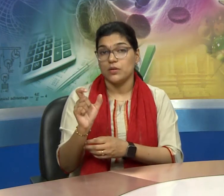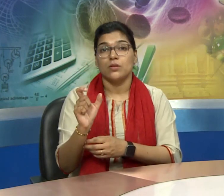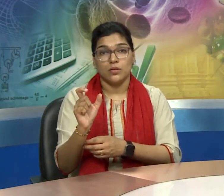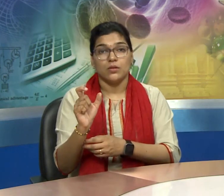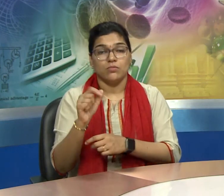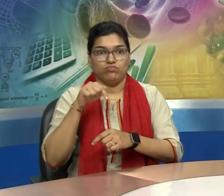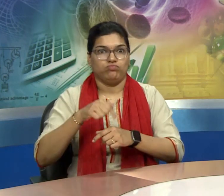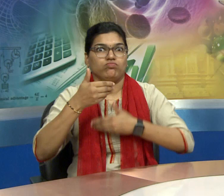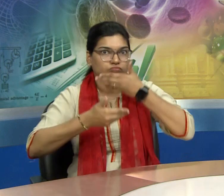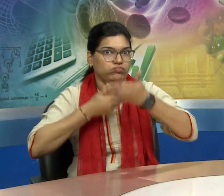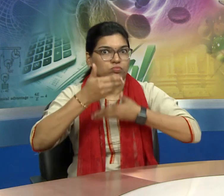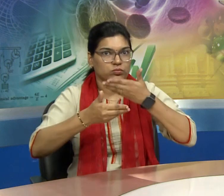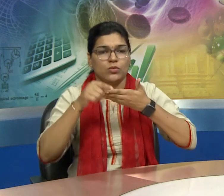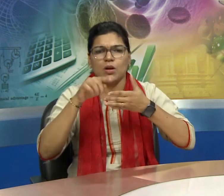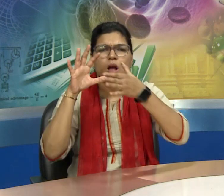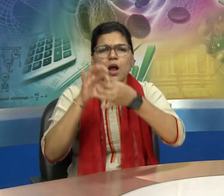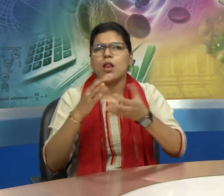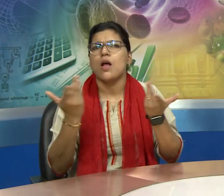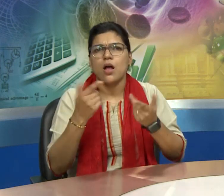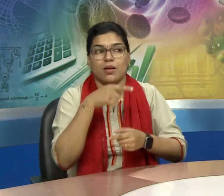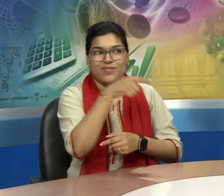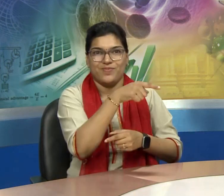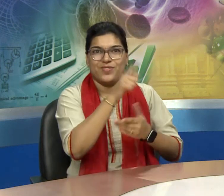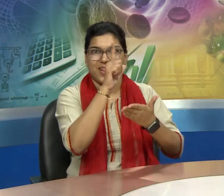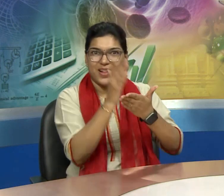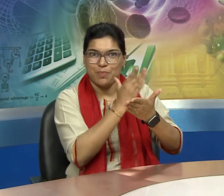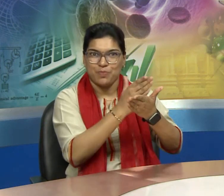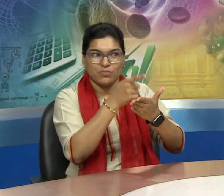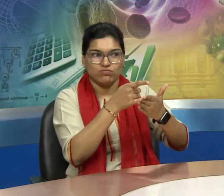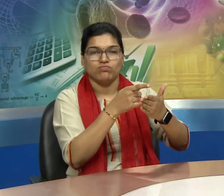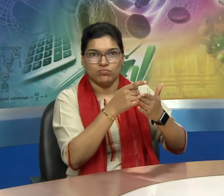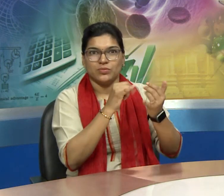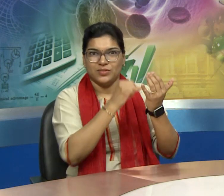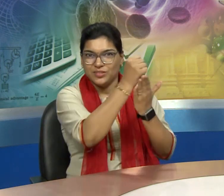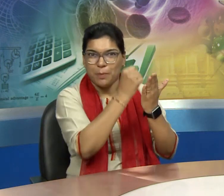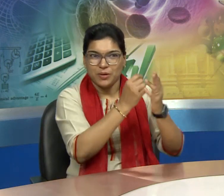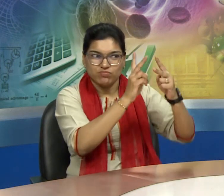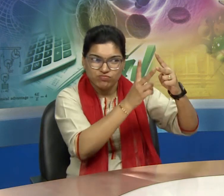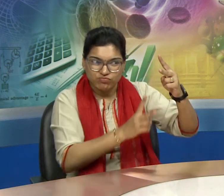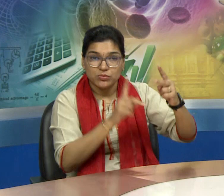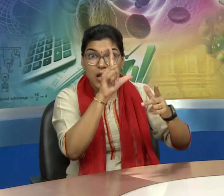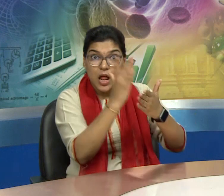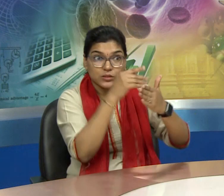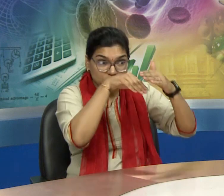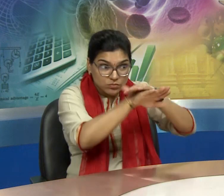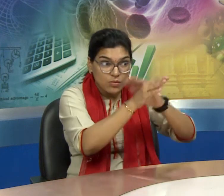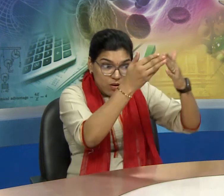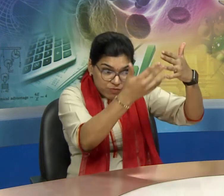First, let us do the glossary. These words are taken from the lesson